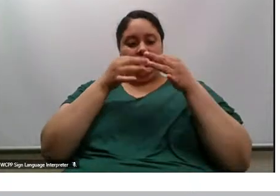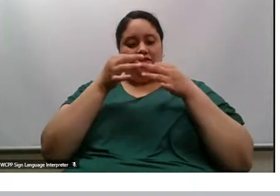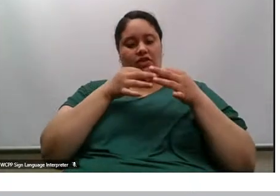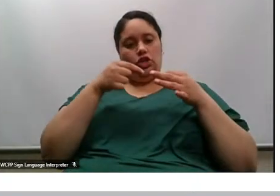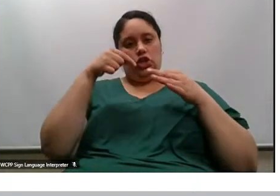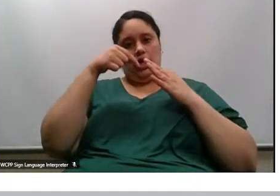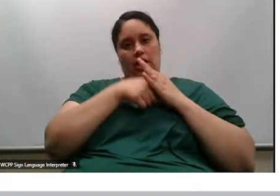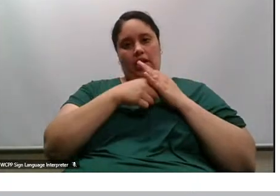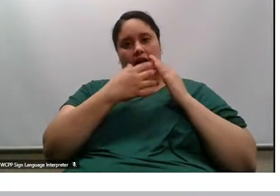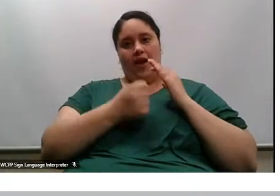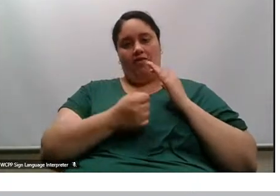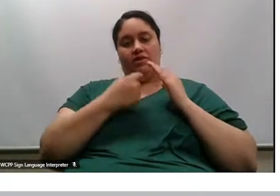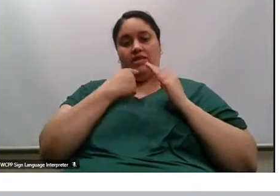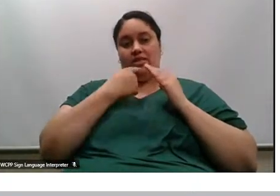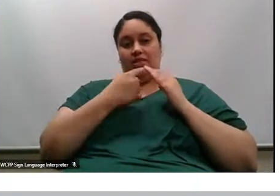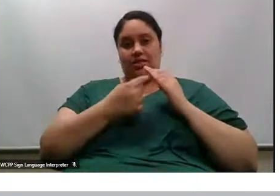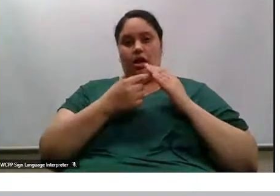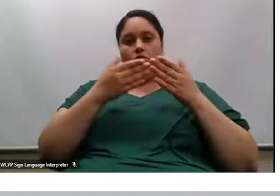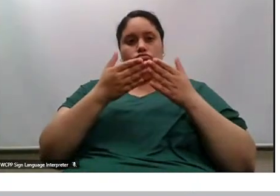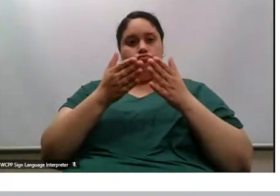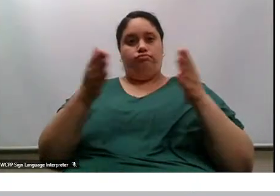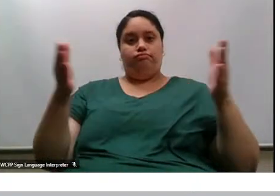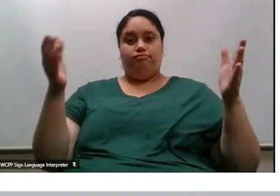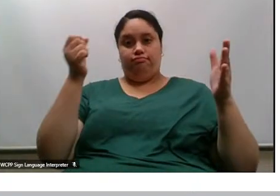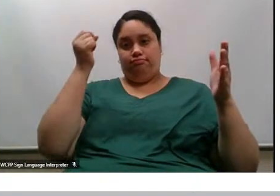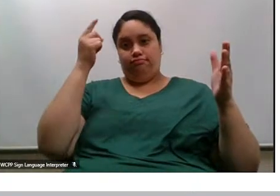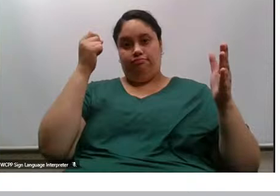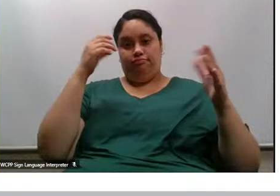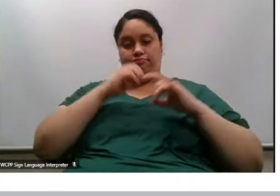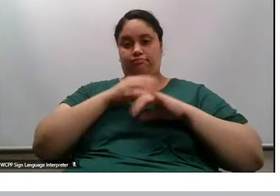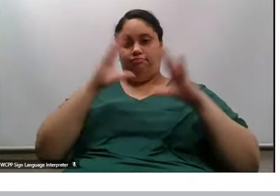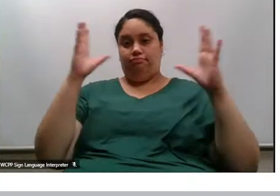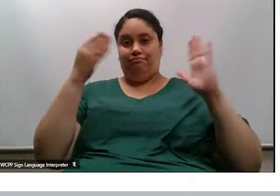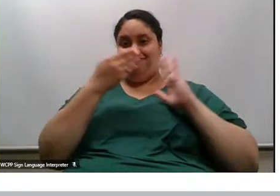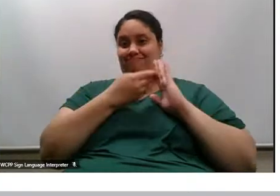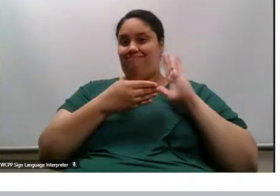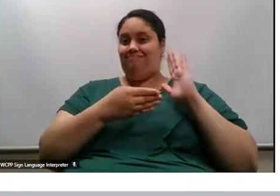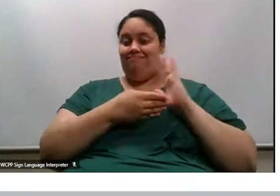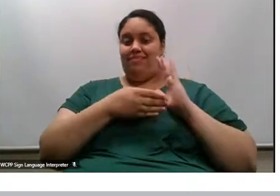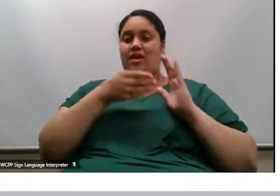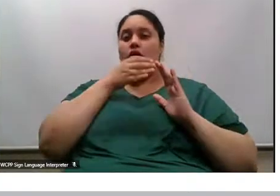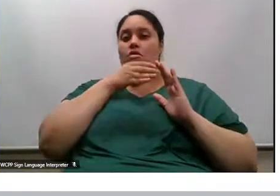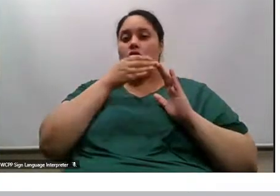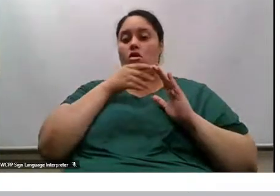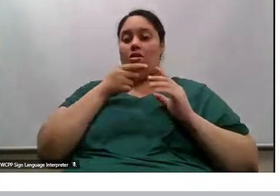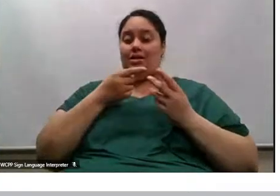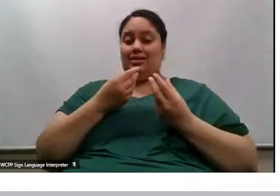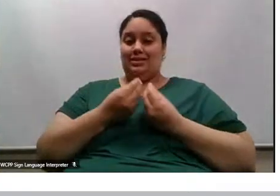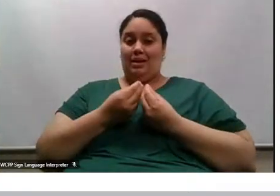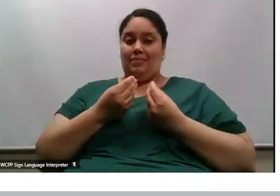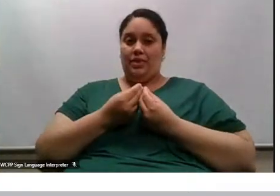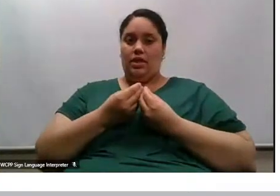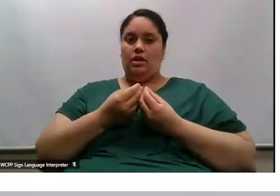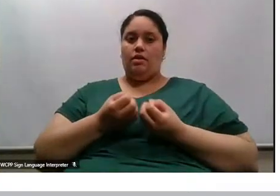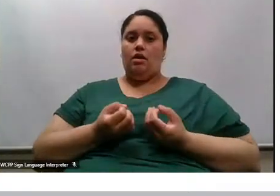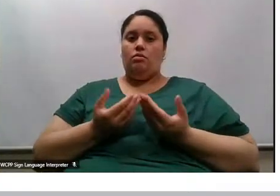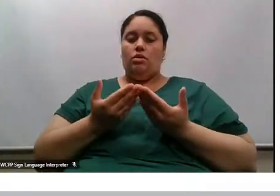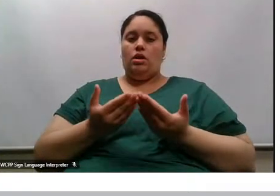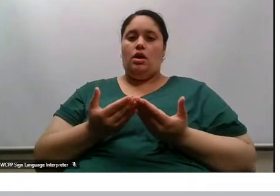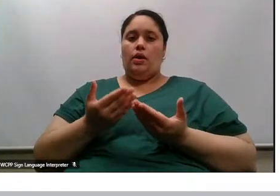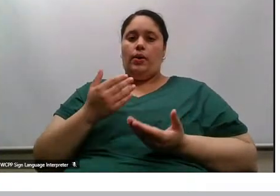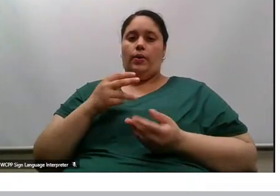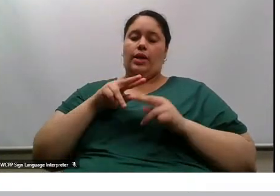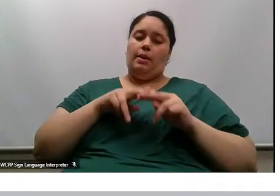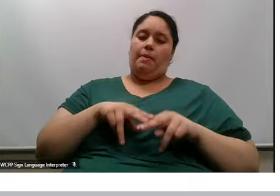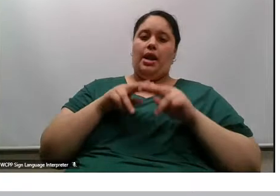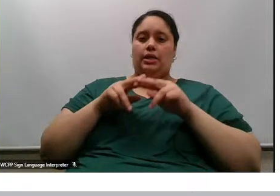is that is worldwide understood now. It is a substance that produces dependence.